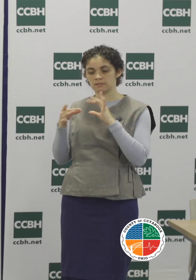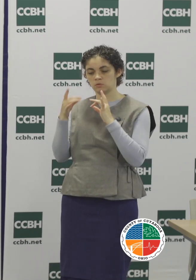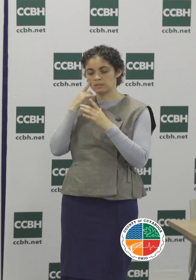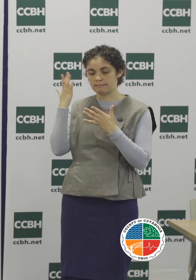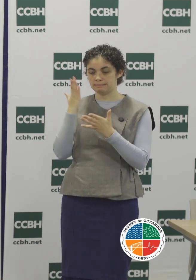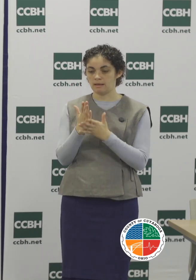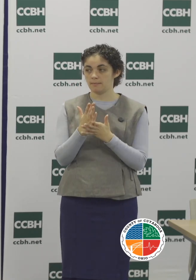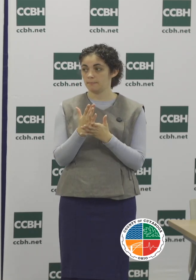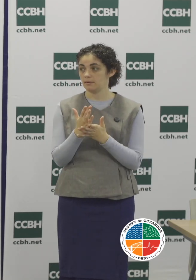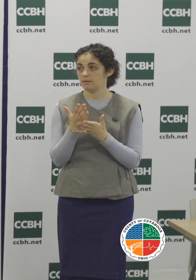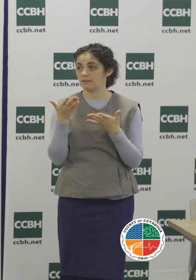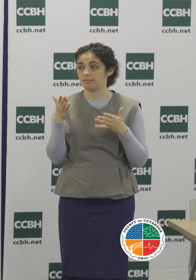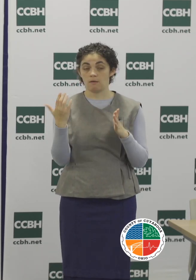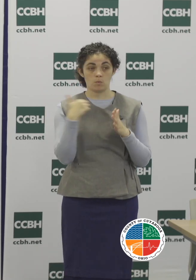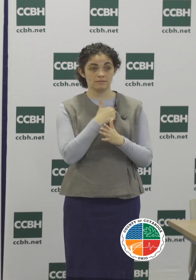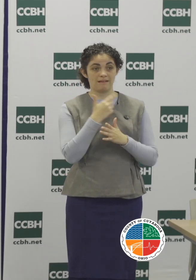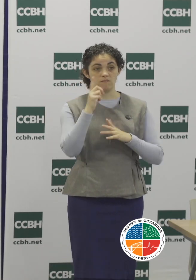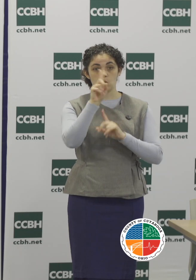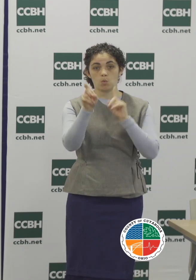and allow us to take some questions that you may have.